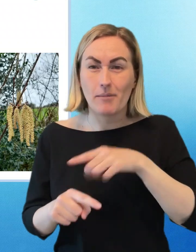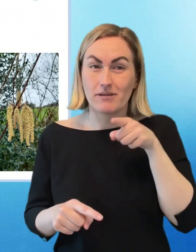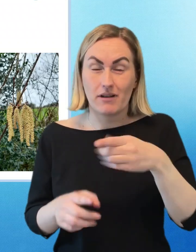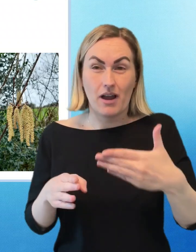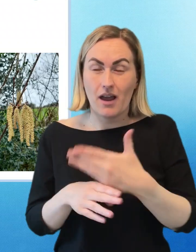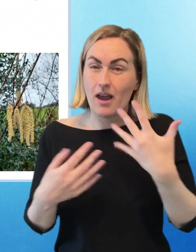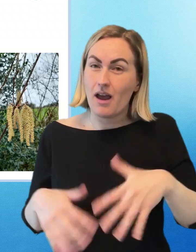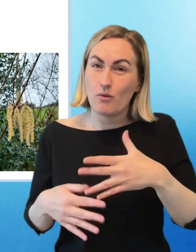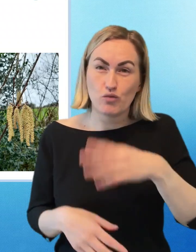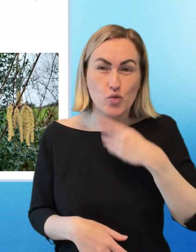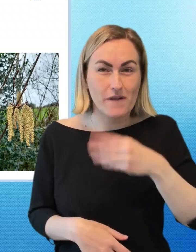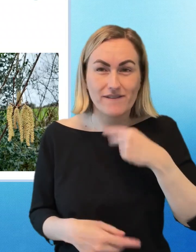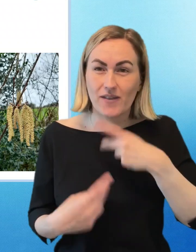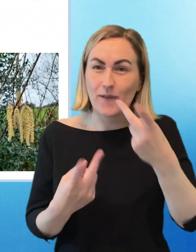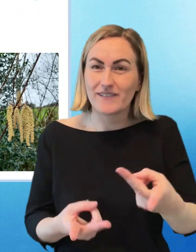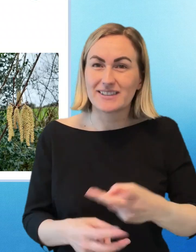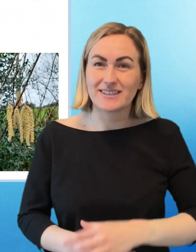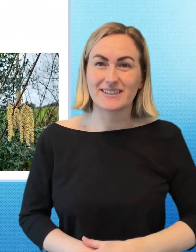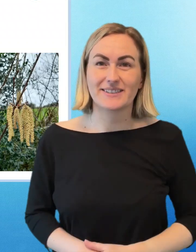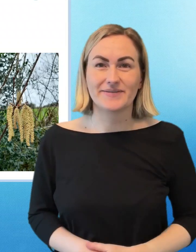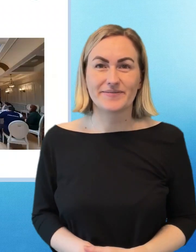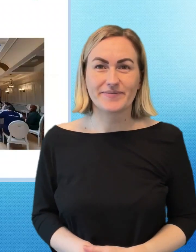really useful exercise.